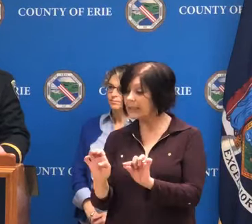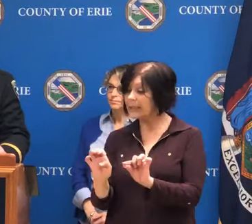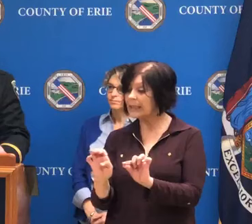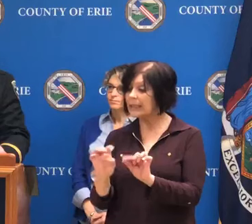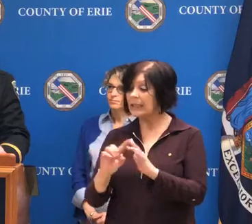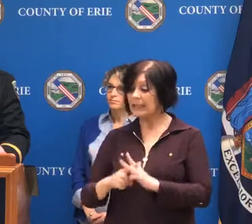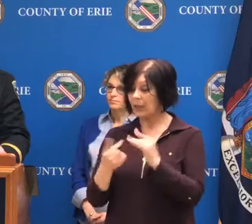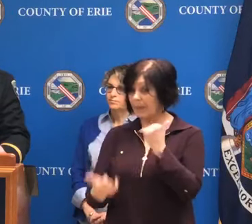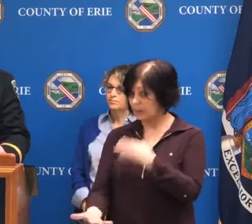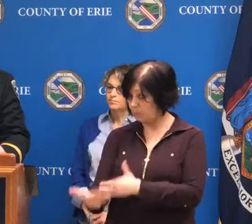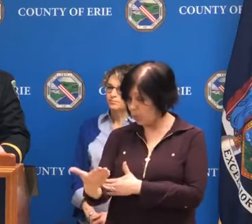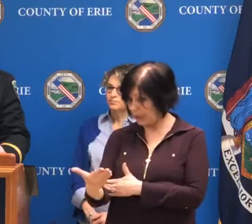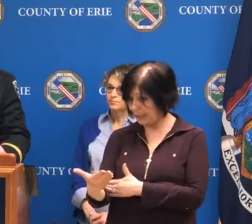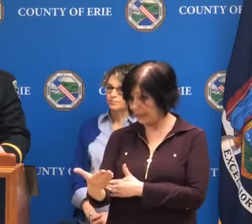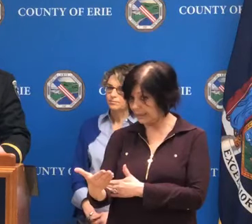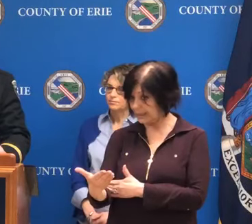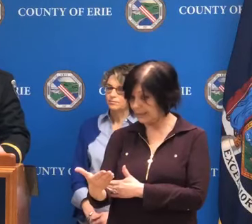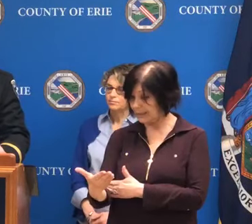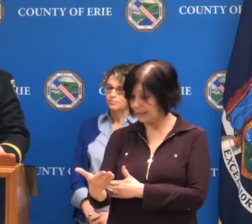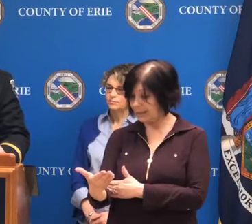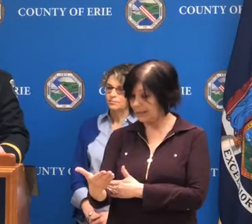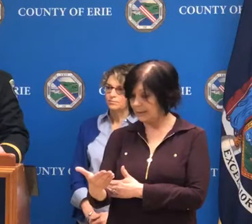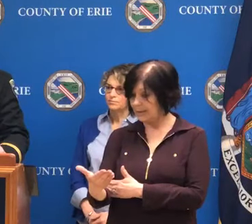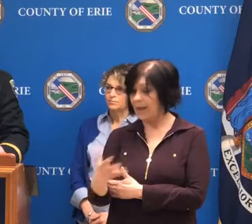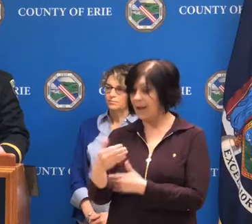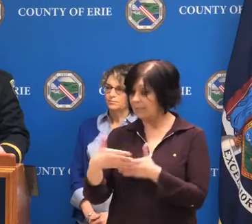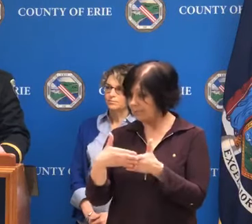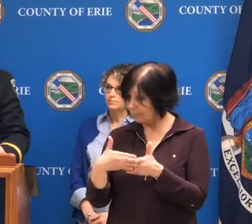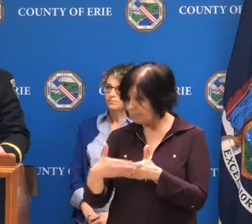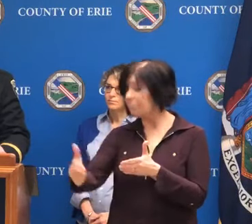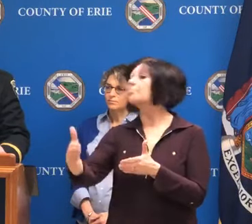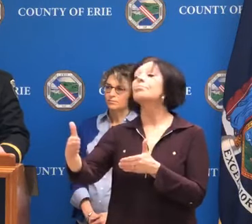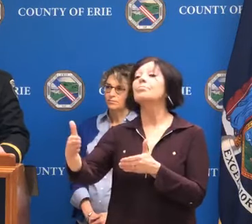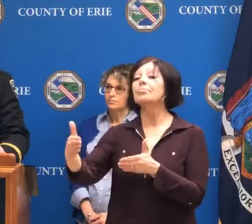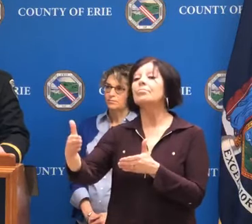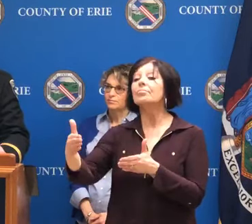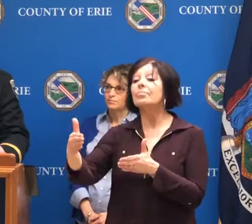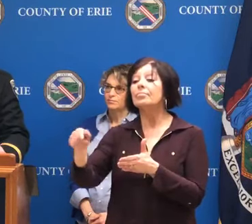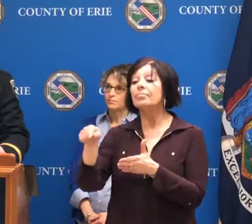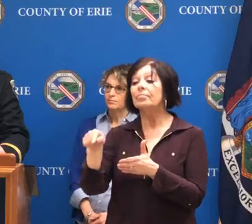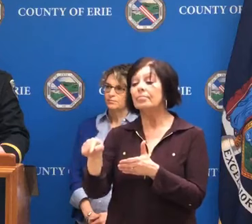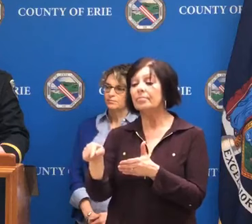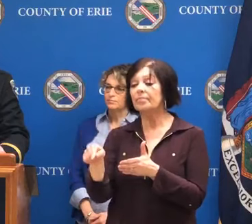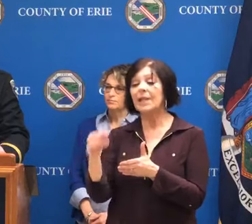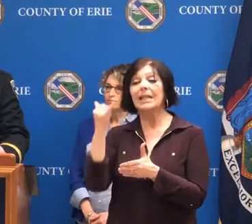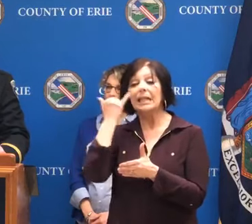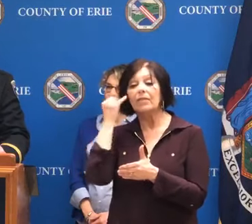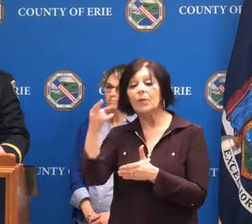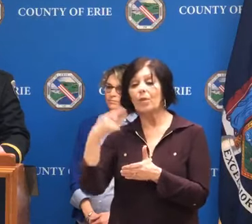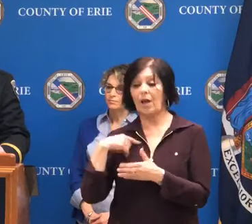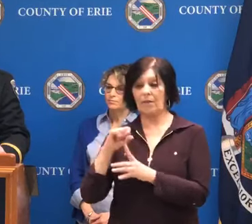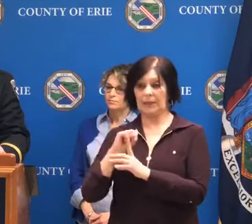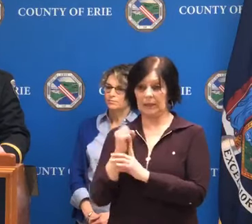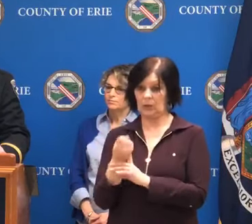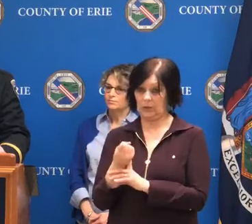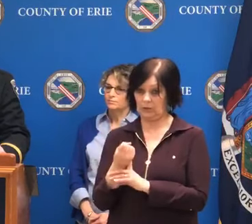Starting this morning and forthcoming to the future, if you have a